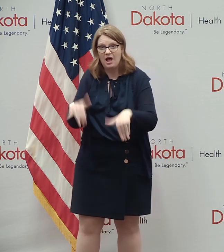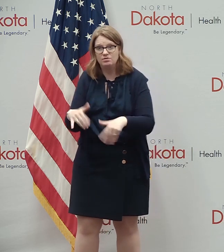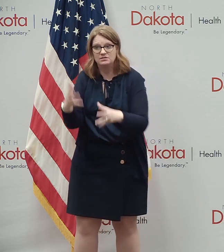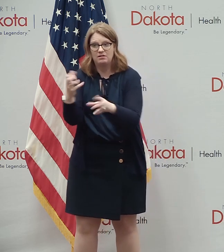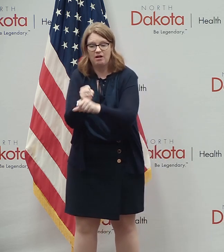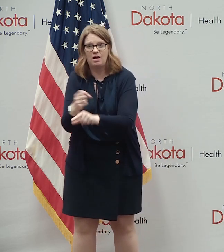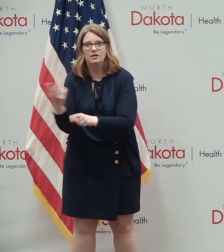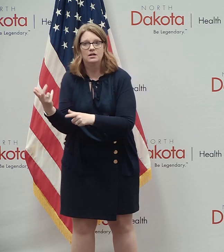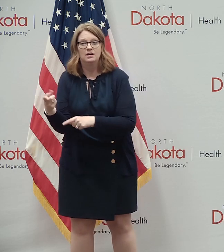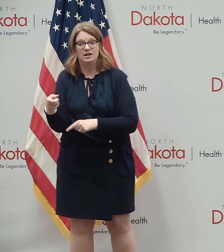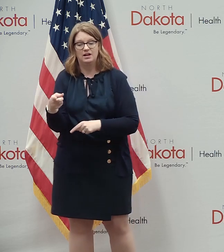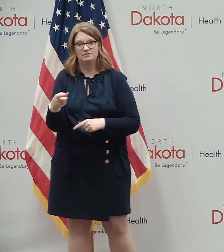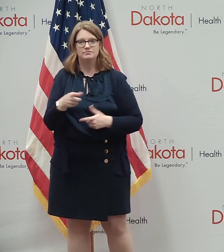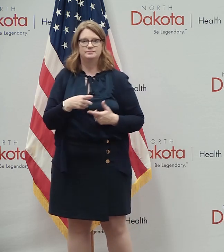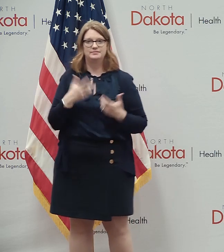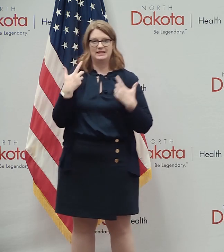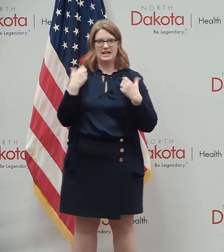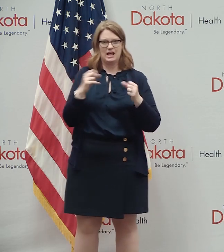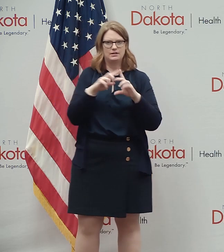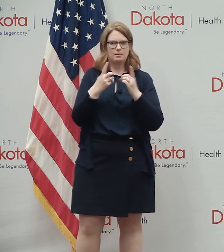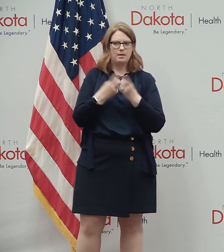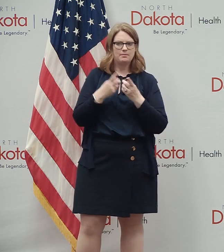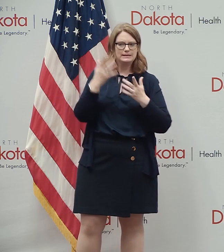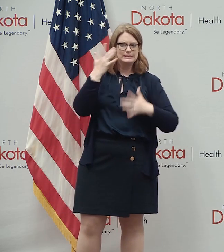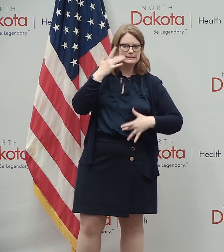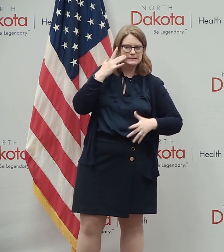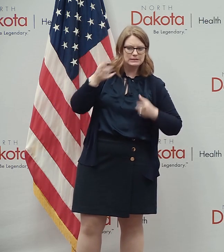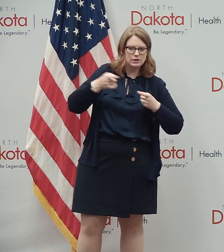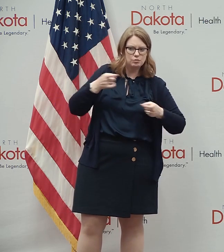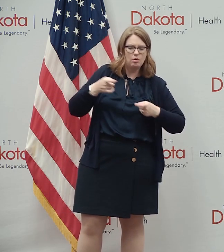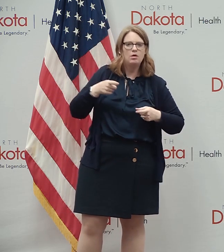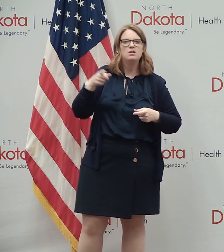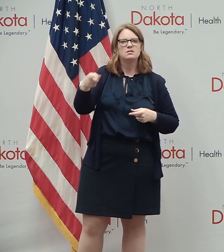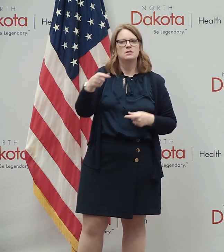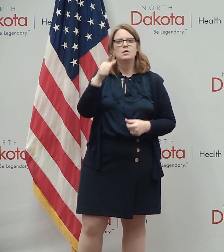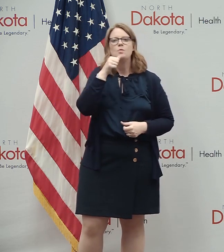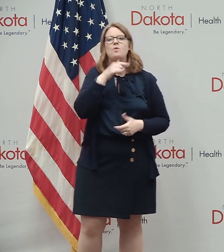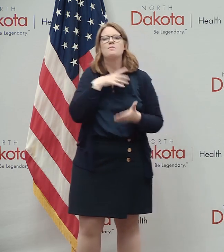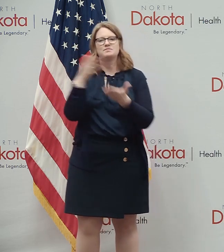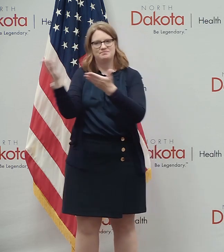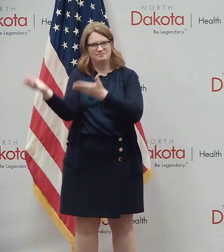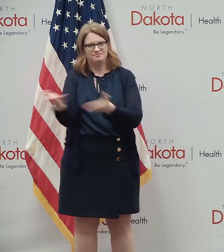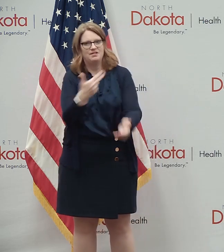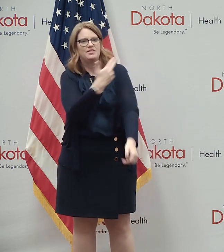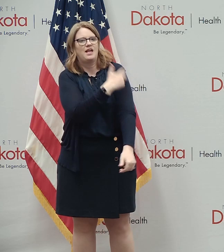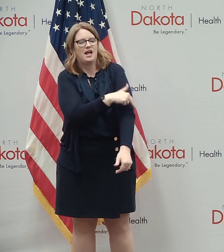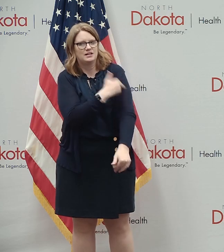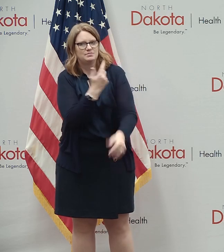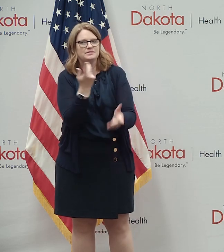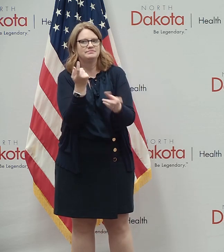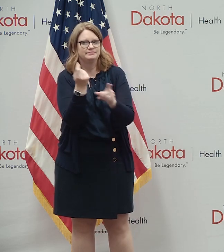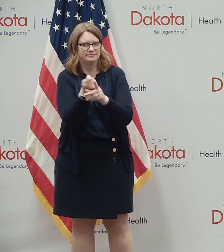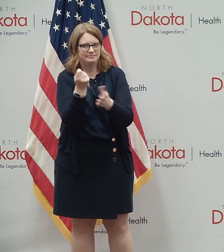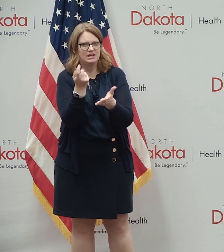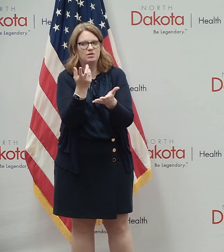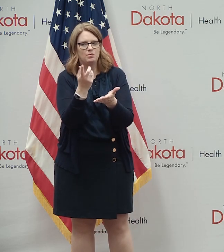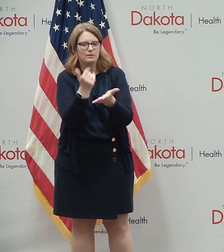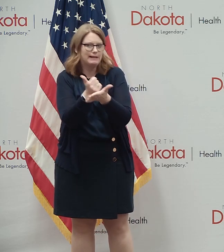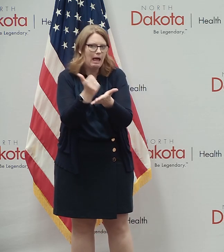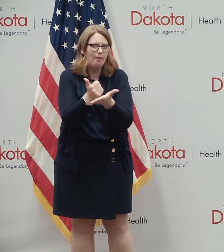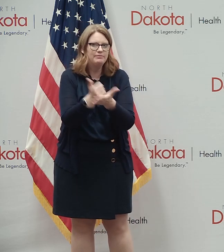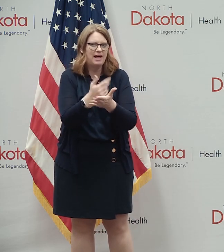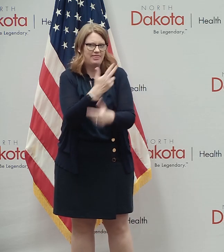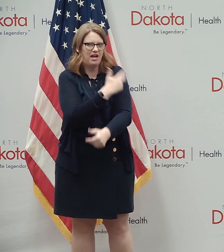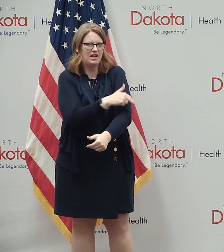as a follow-up, the health department and disease control was able to verify that the woman was taken to the hospital, was treated. It's a powerful story to